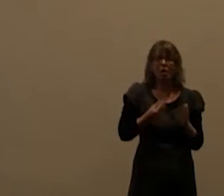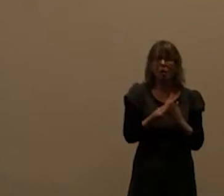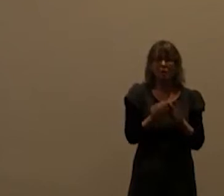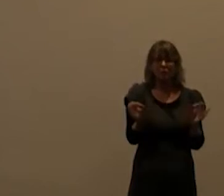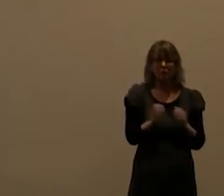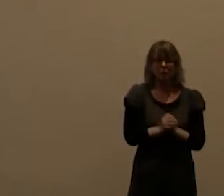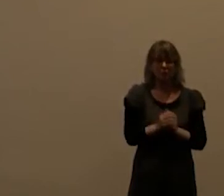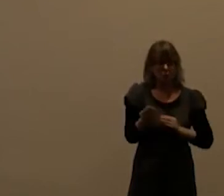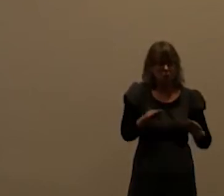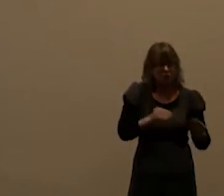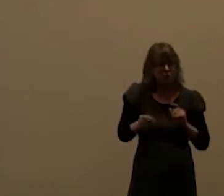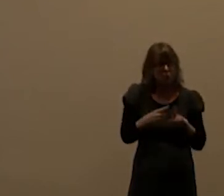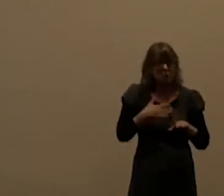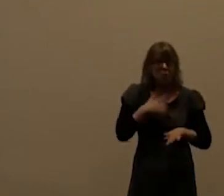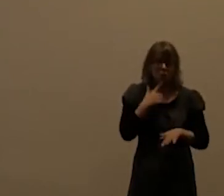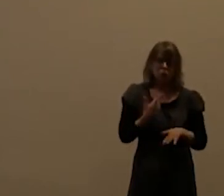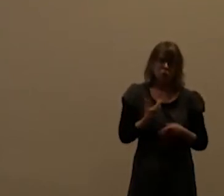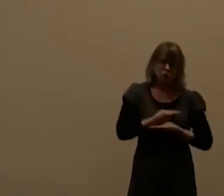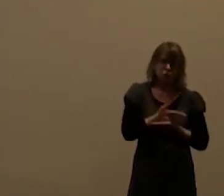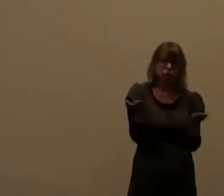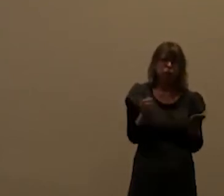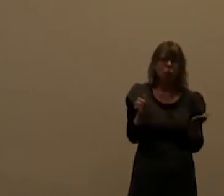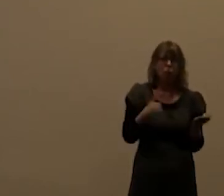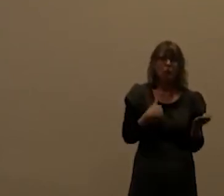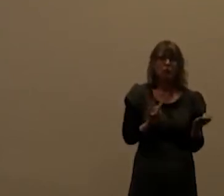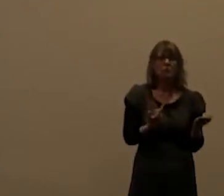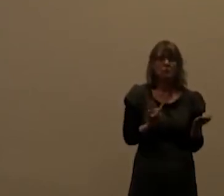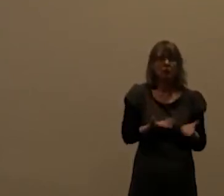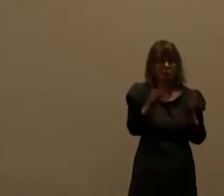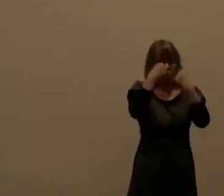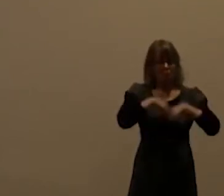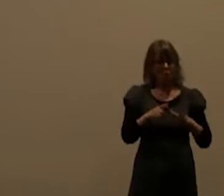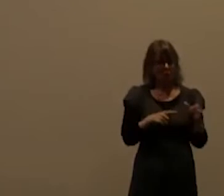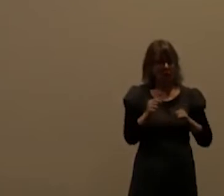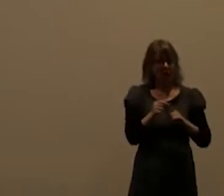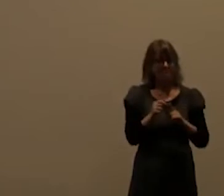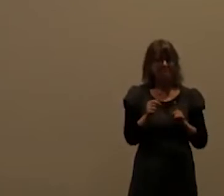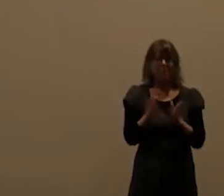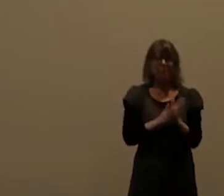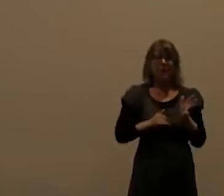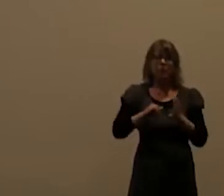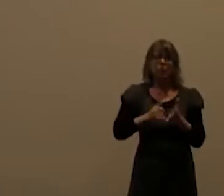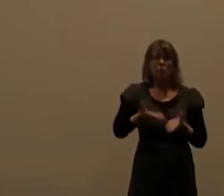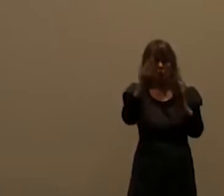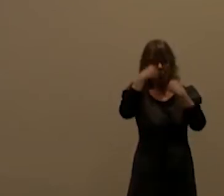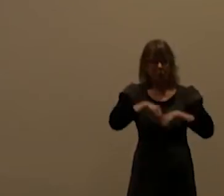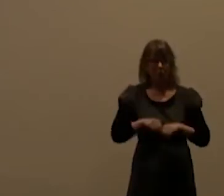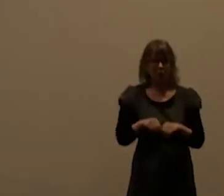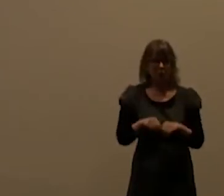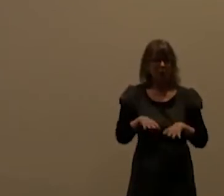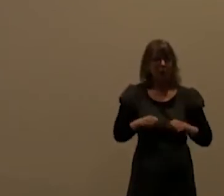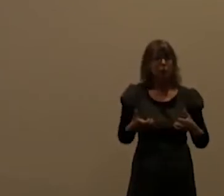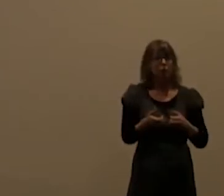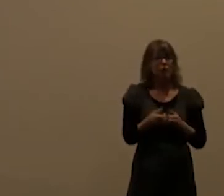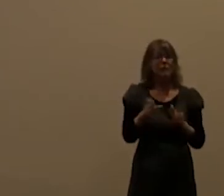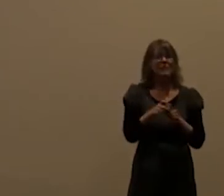the resources that I wanted to leave you with, we have a great Learn path on Microsoft Learn for getting started with Dataverse for Teams, which I